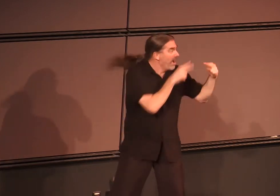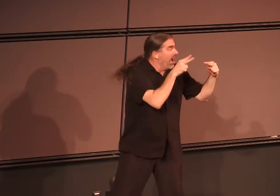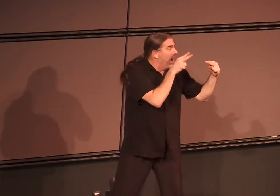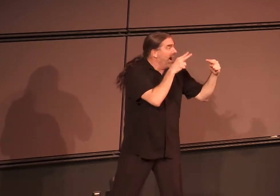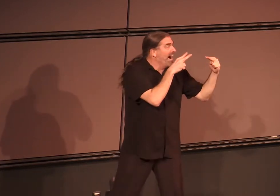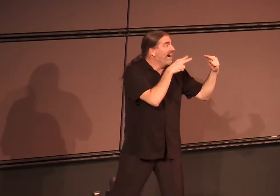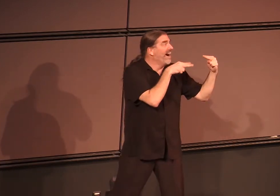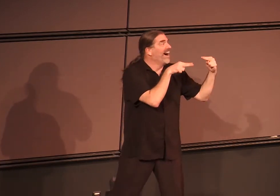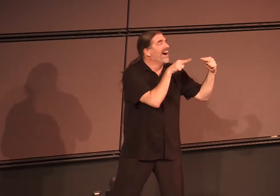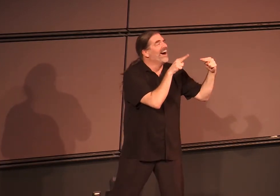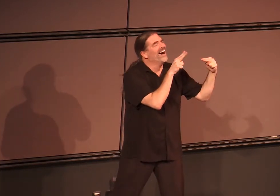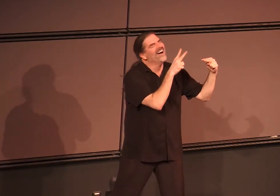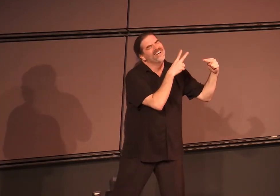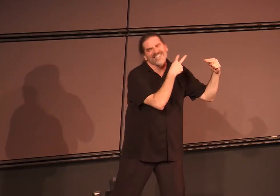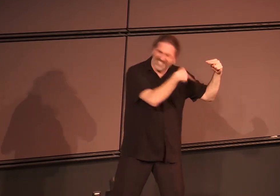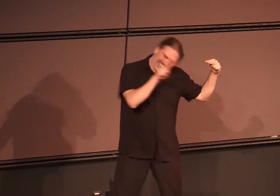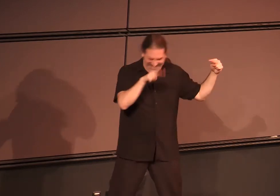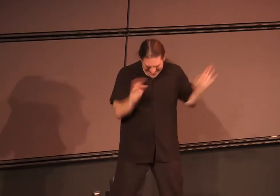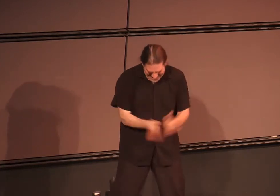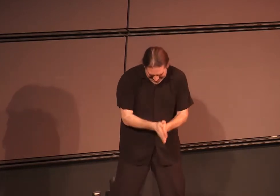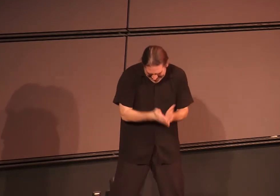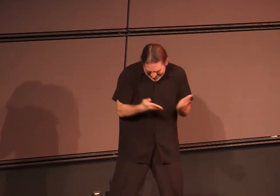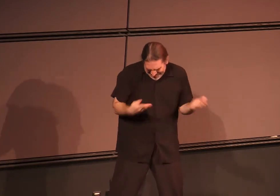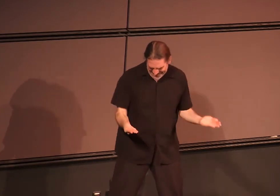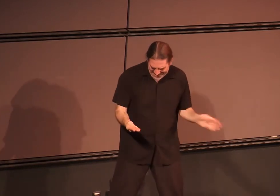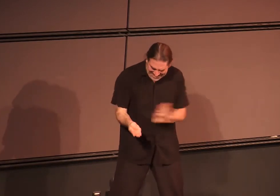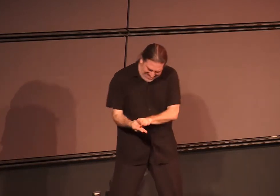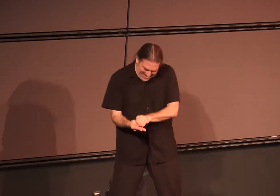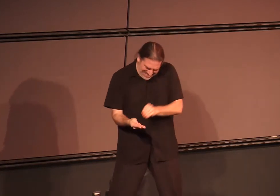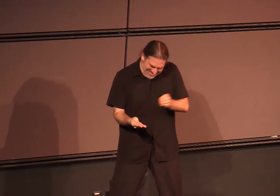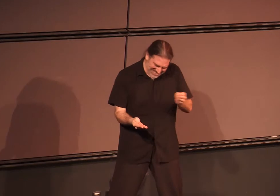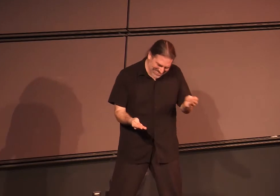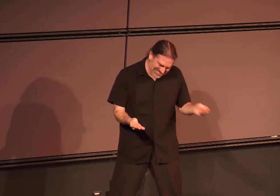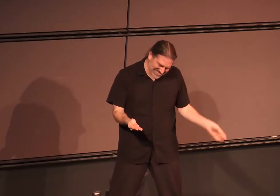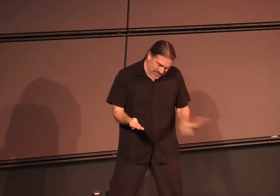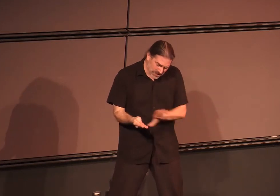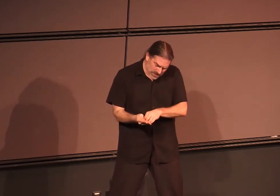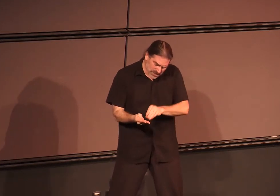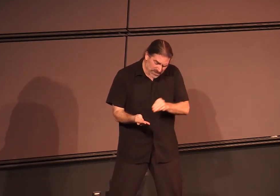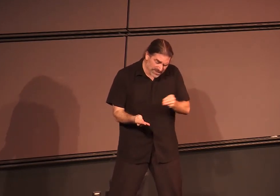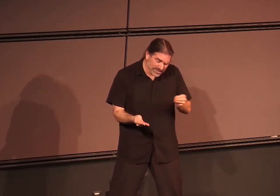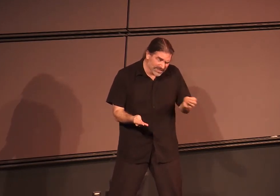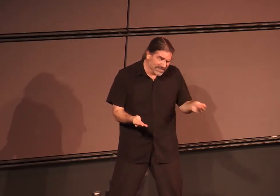Our eyes, they meet, but mine are in a book.